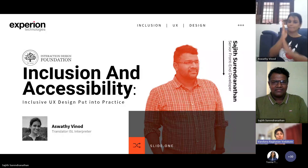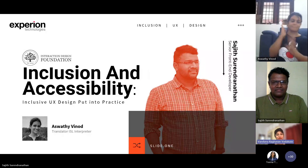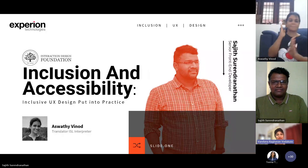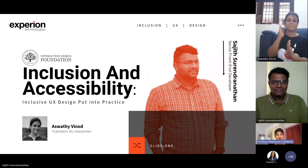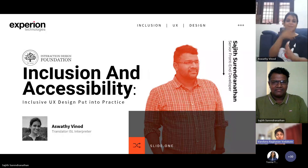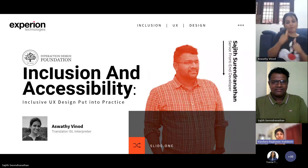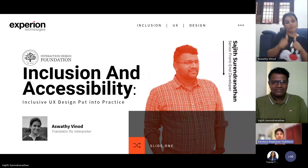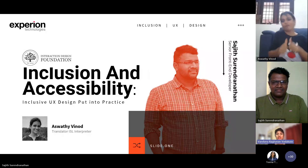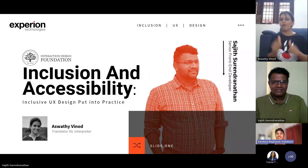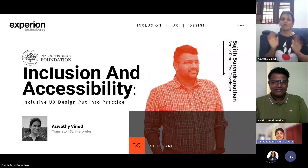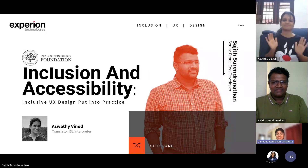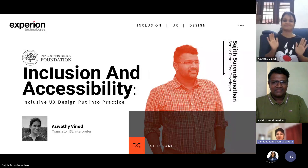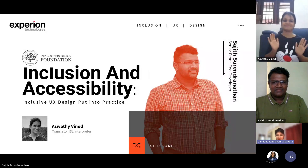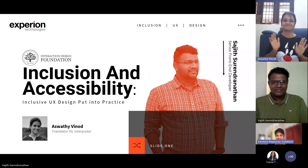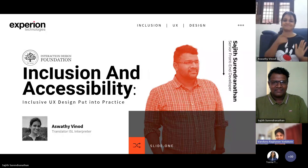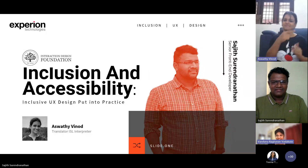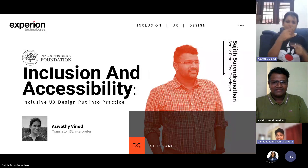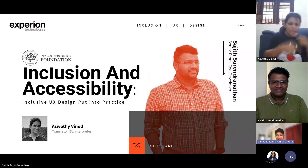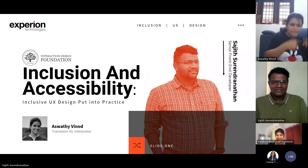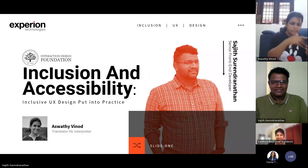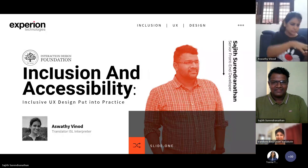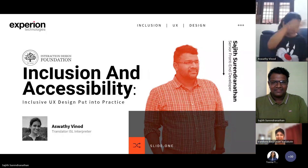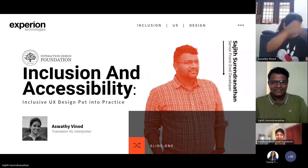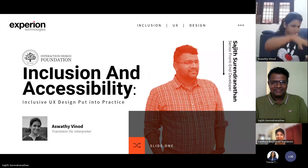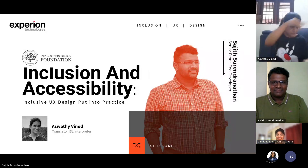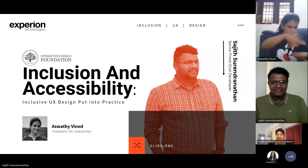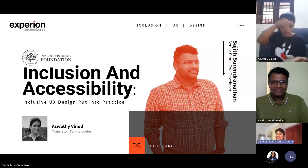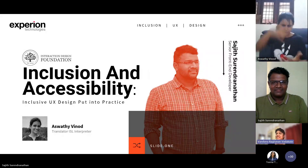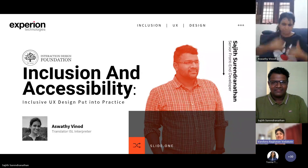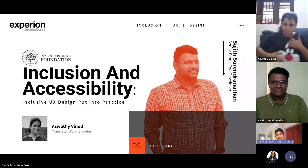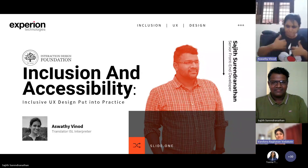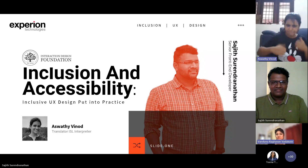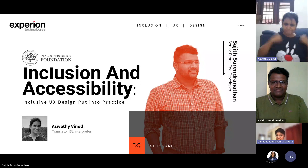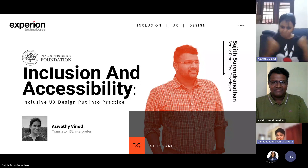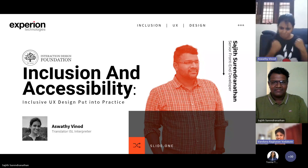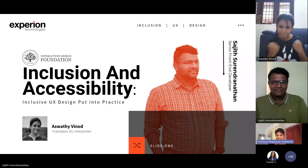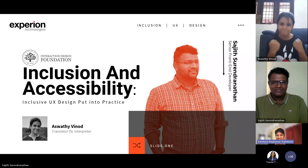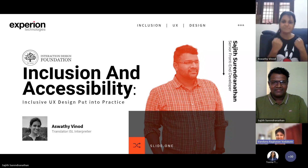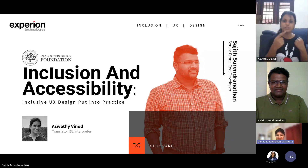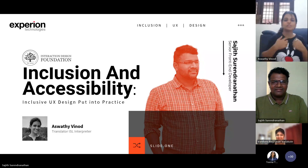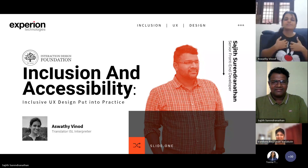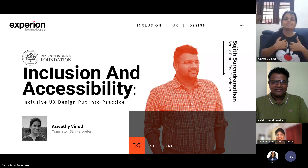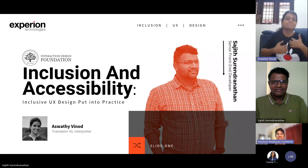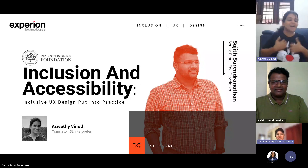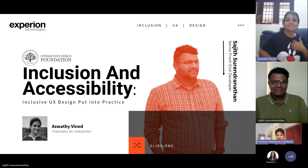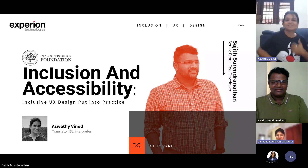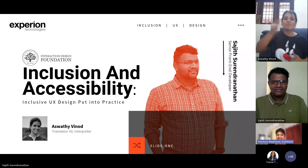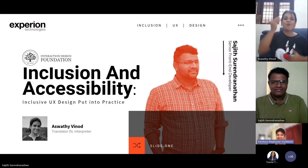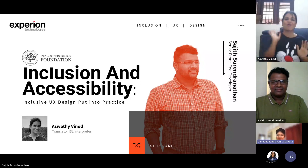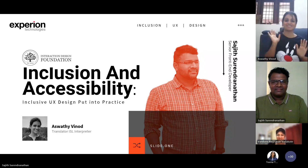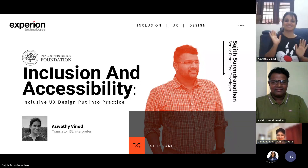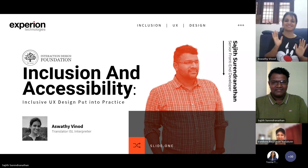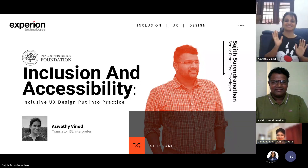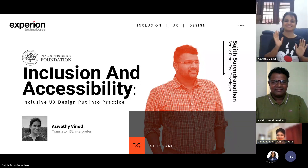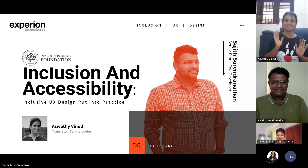He's someone who is constantly learning, and this keeps him passionate in his role.